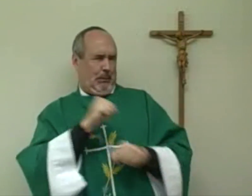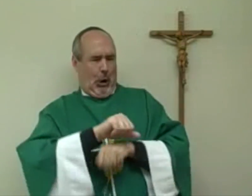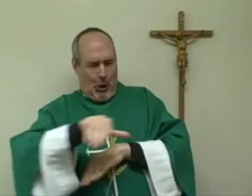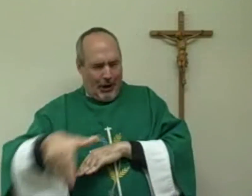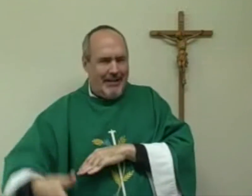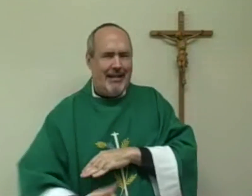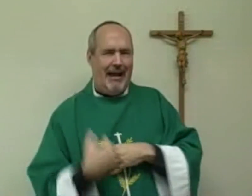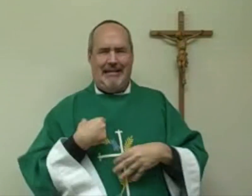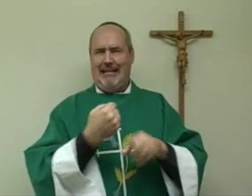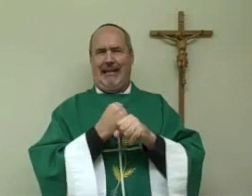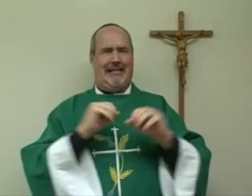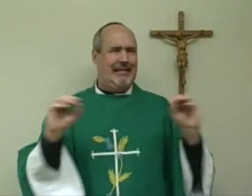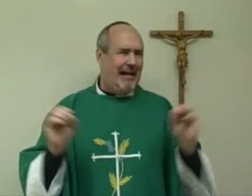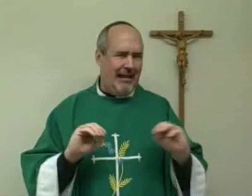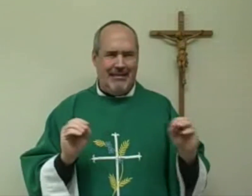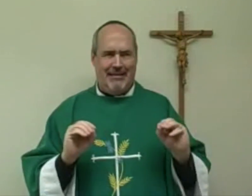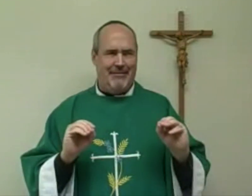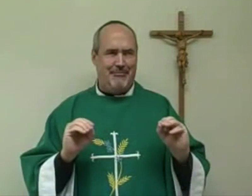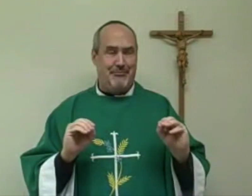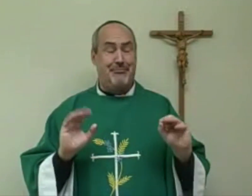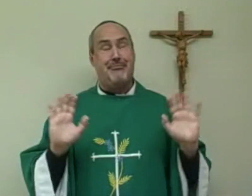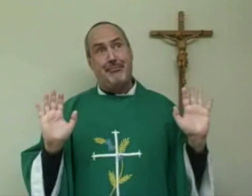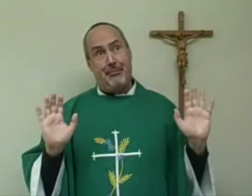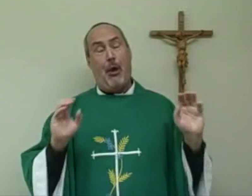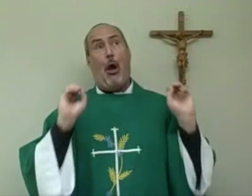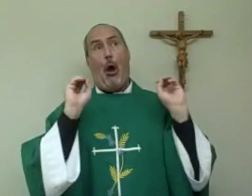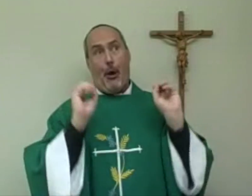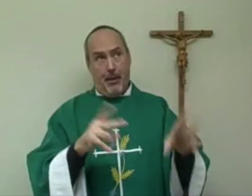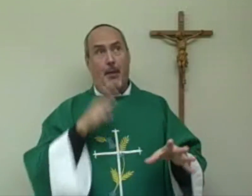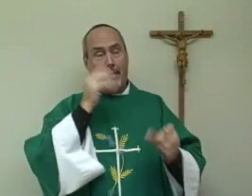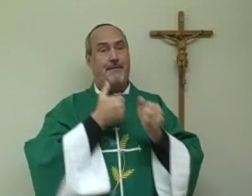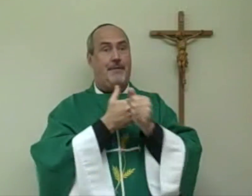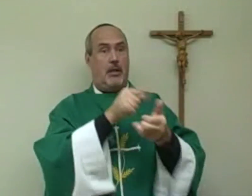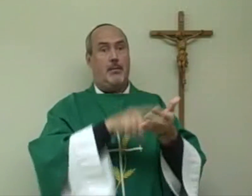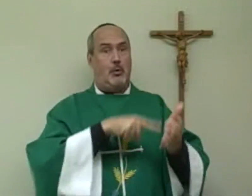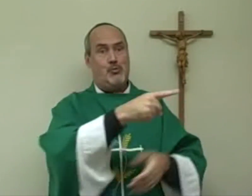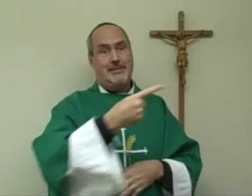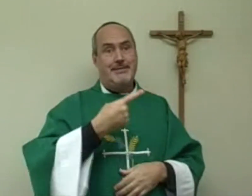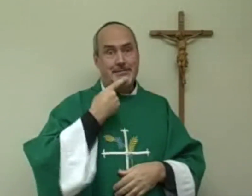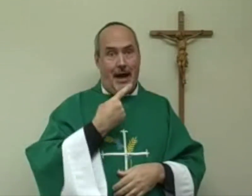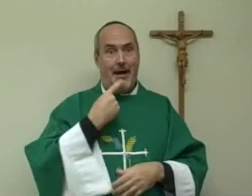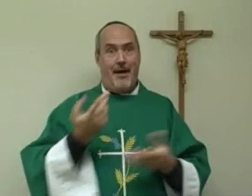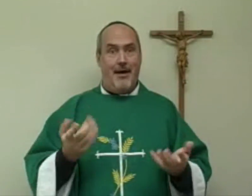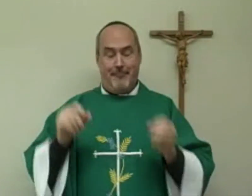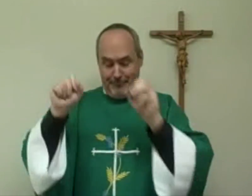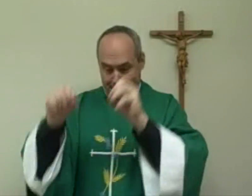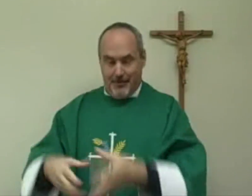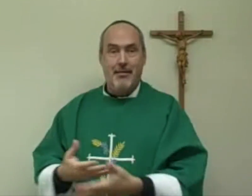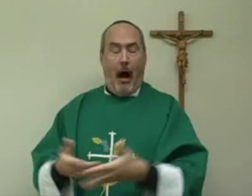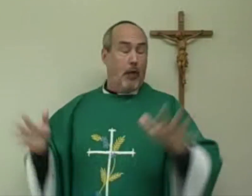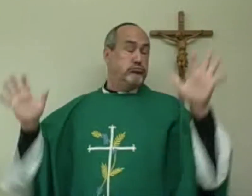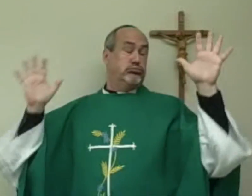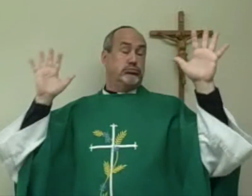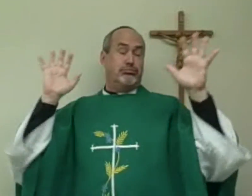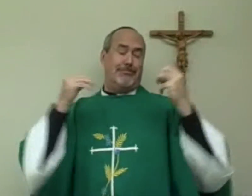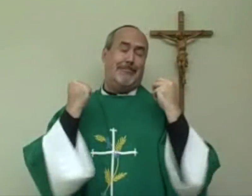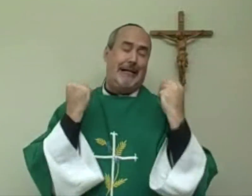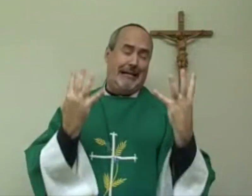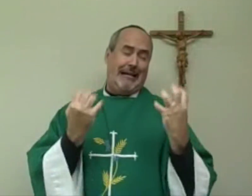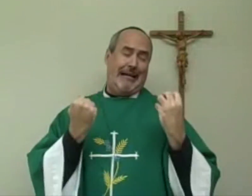Peter thought, I've been working all night and all day and nothing's happened, but okay, I will follow what Jesus is telling me.